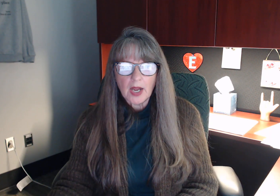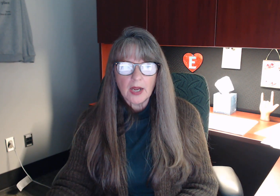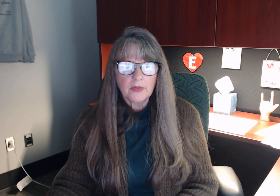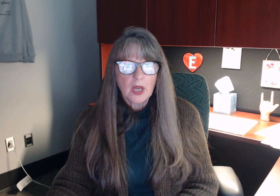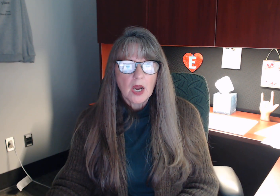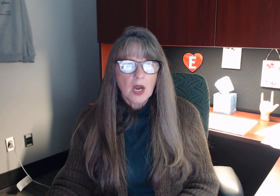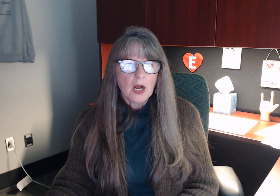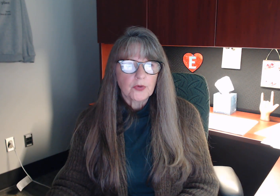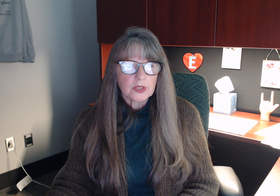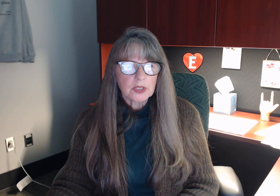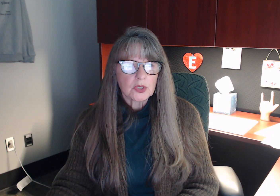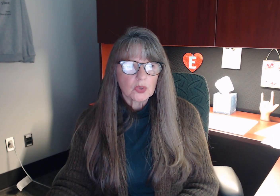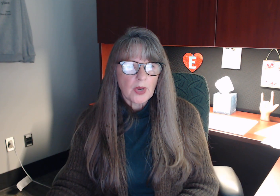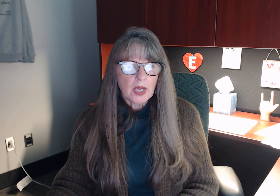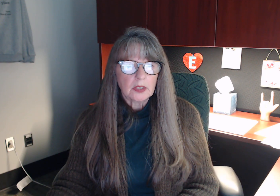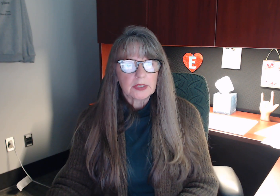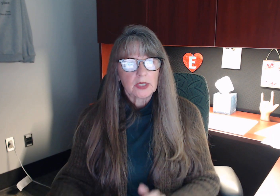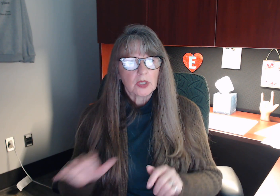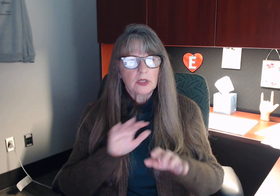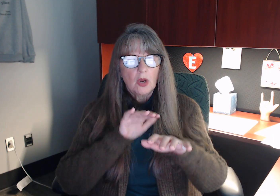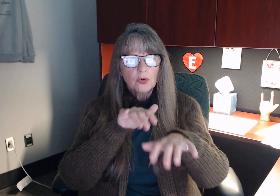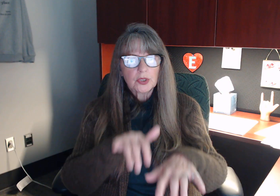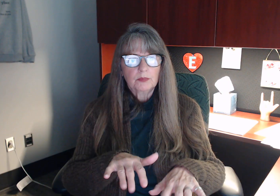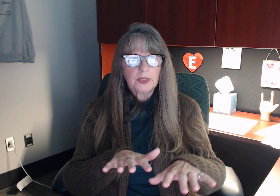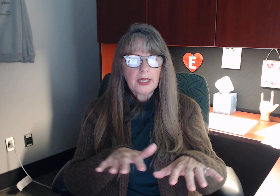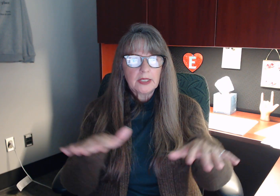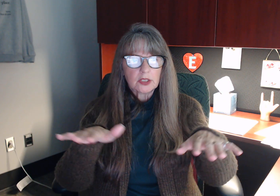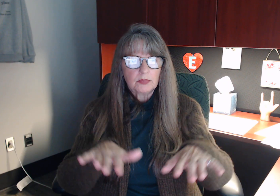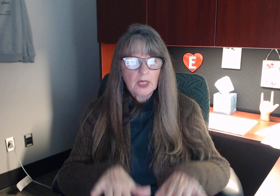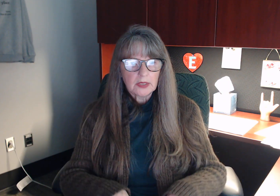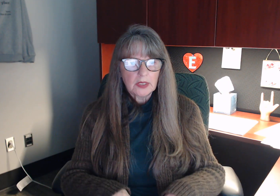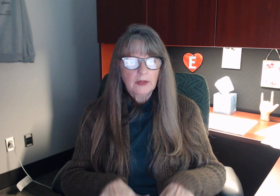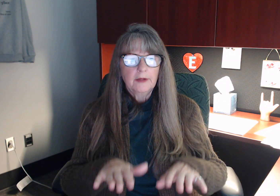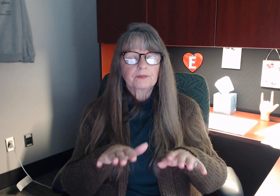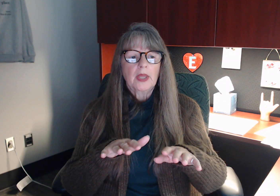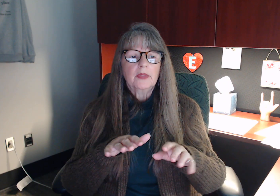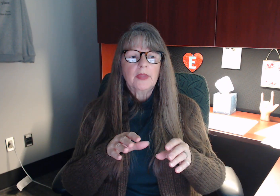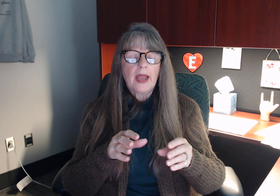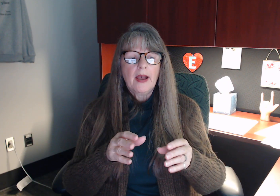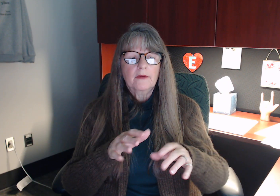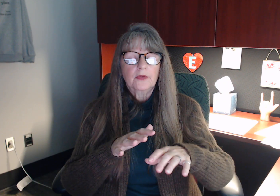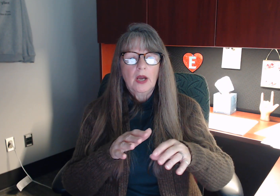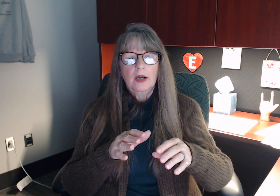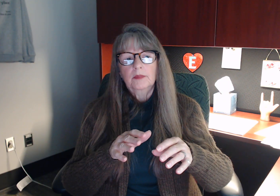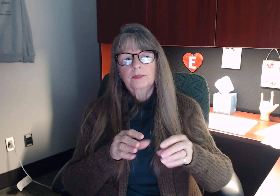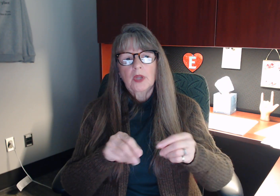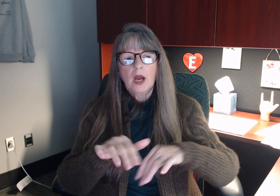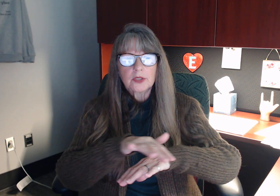35, 36 as well. It says that the ocean plate is subducted, and then they have